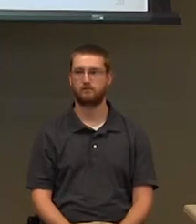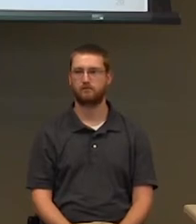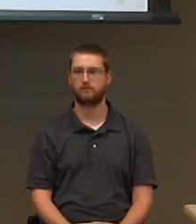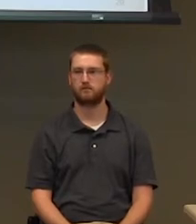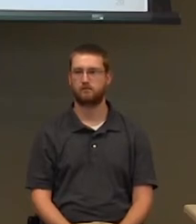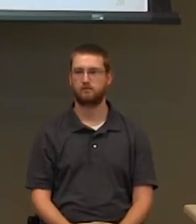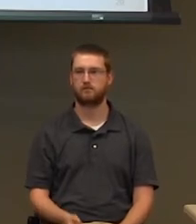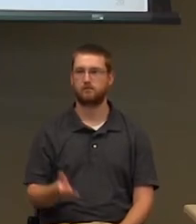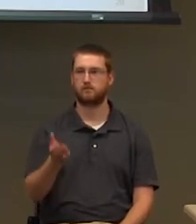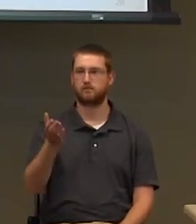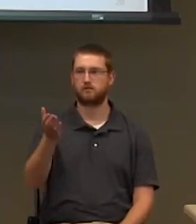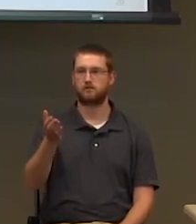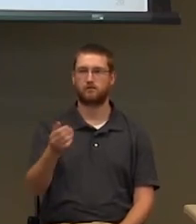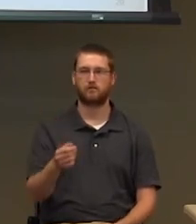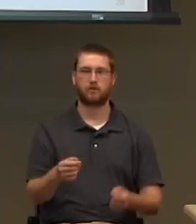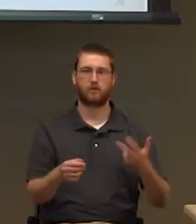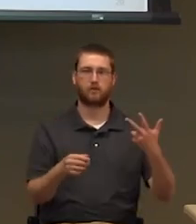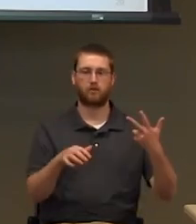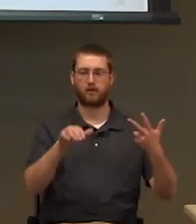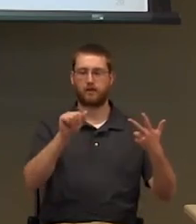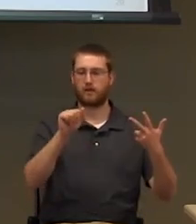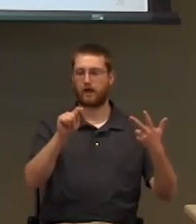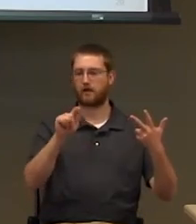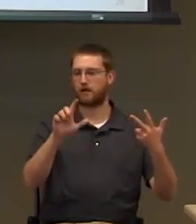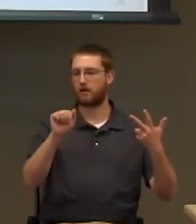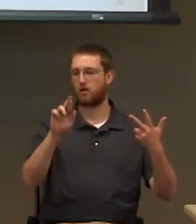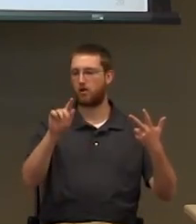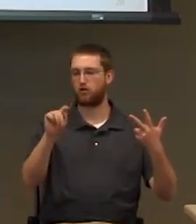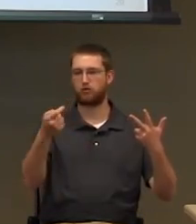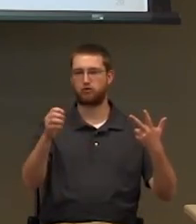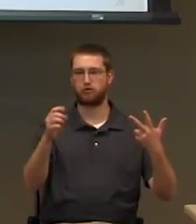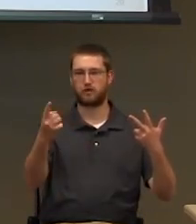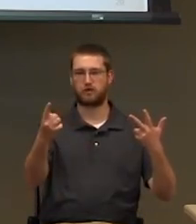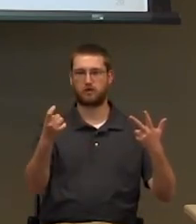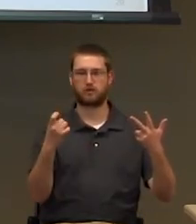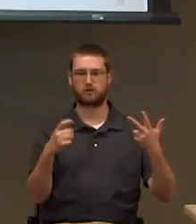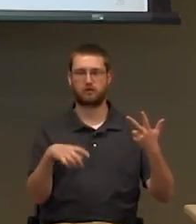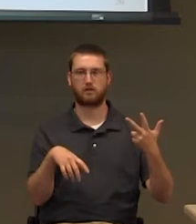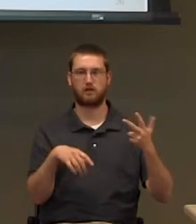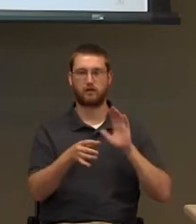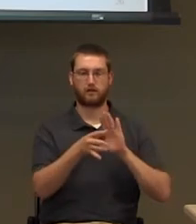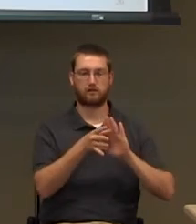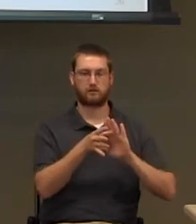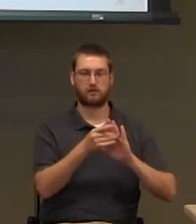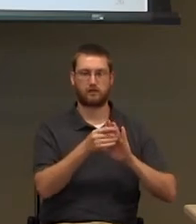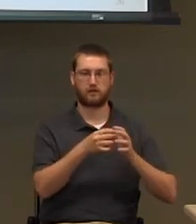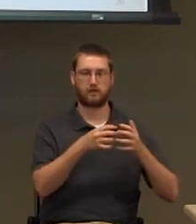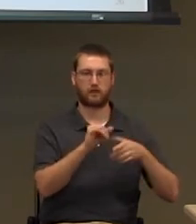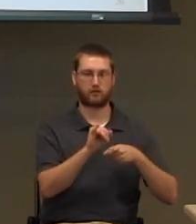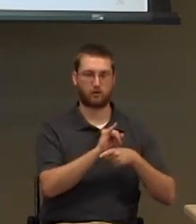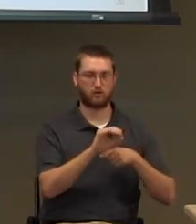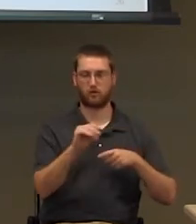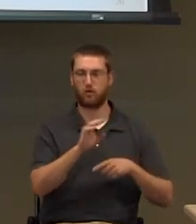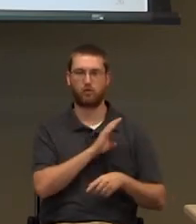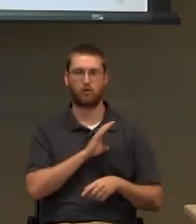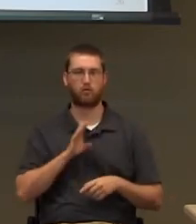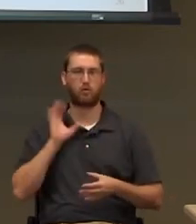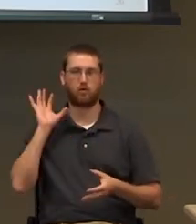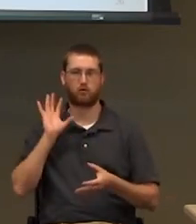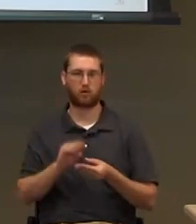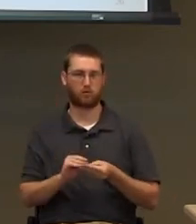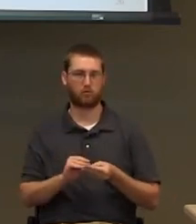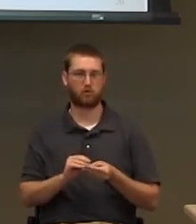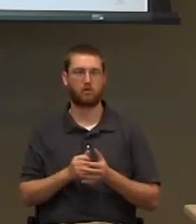The 3 at large, are they selected by the industrial? No, they're selected by the board as a whole. The board, all right.